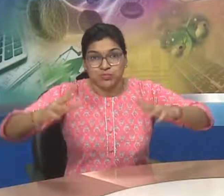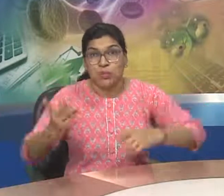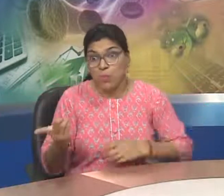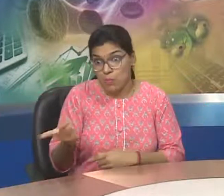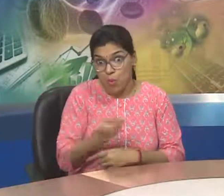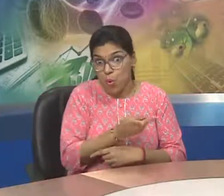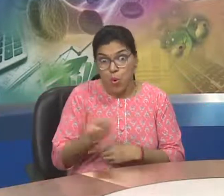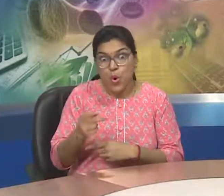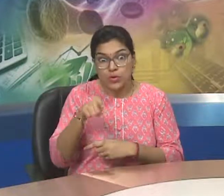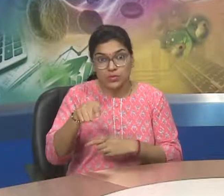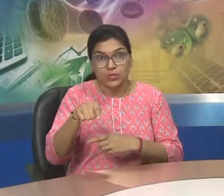but